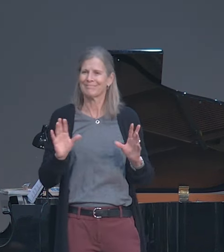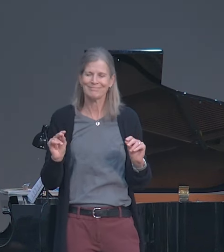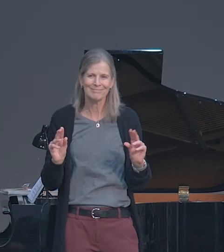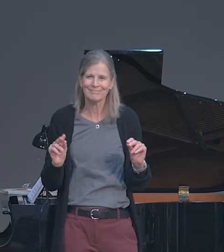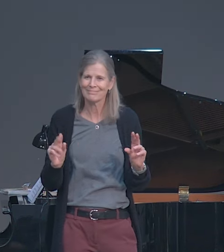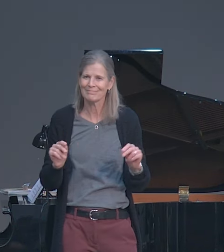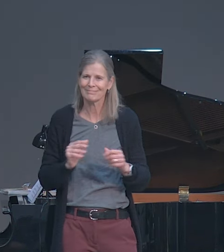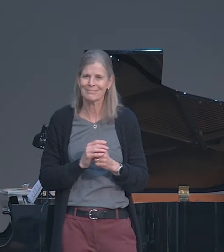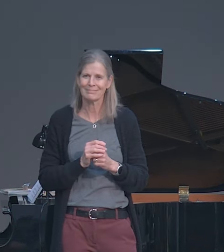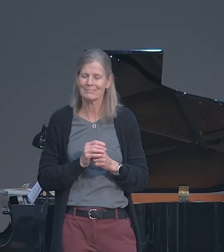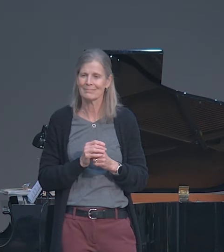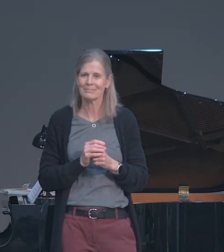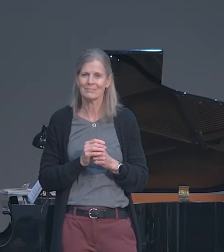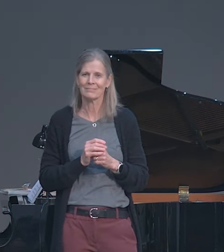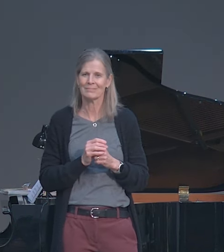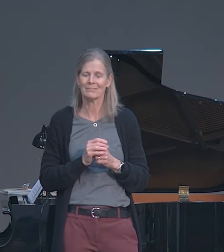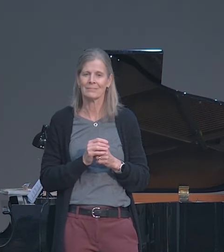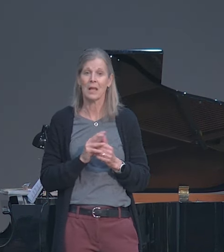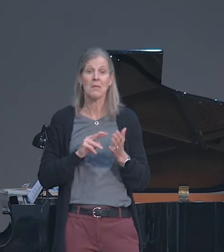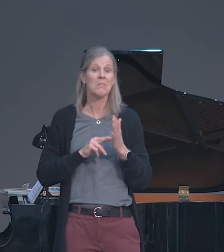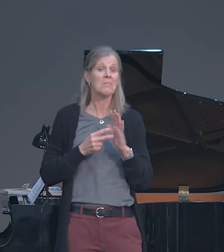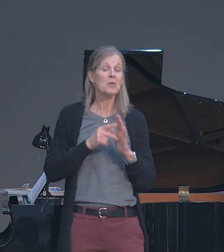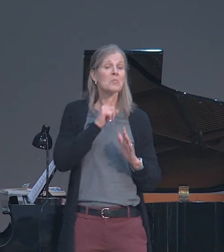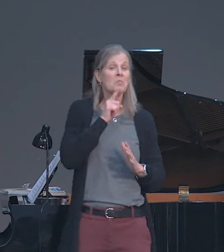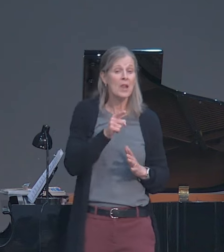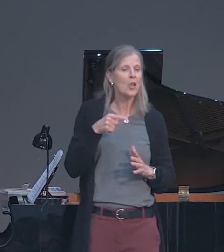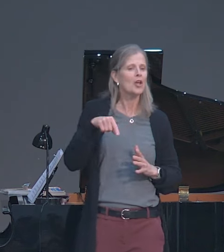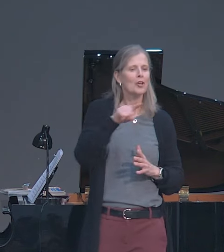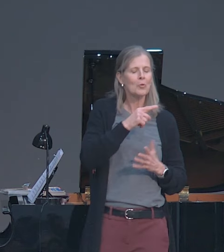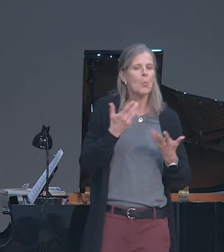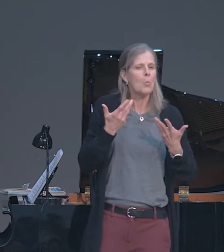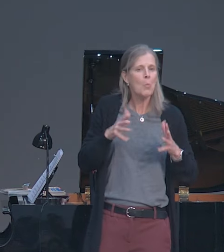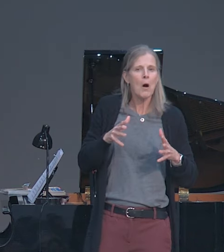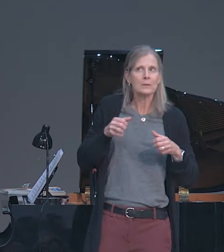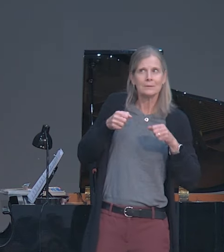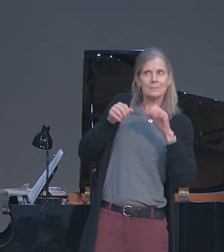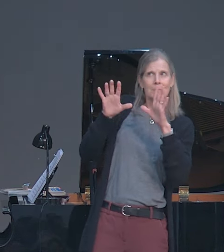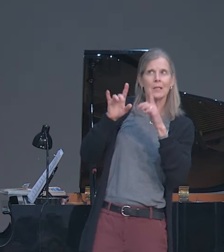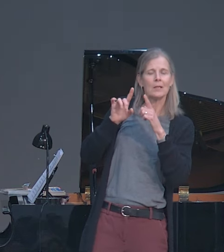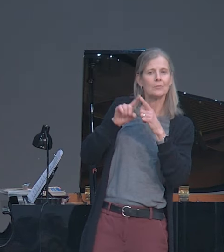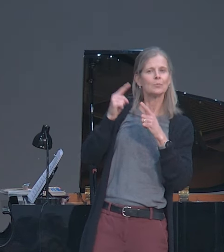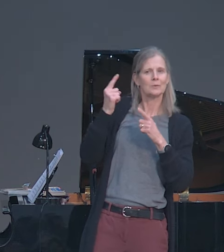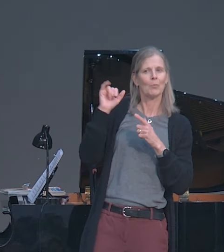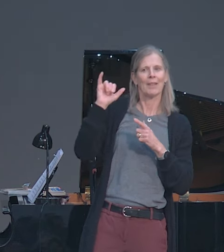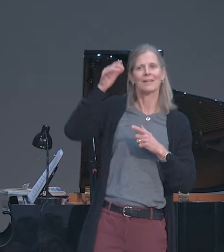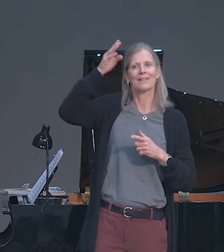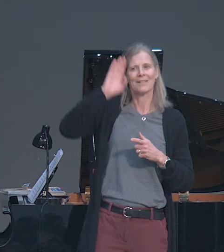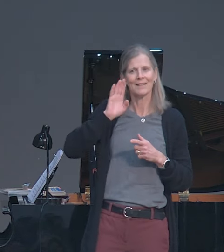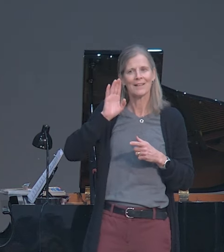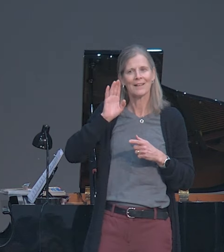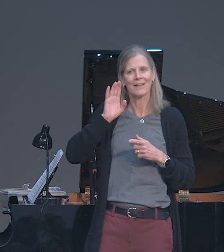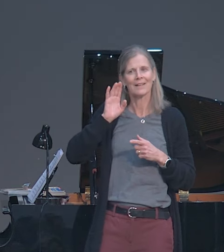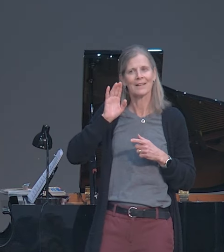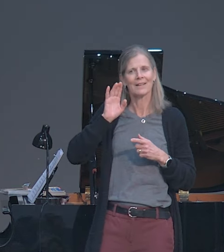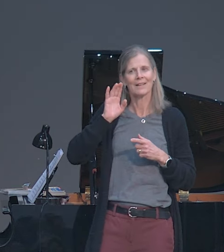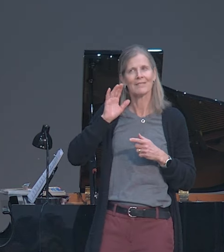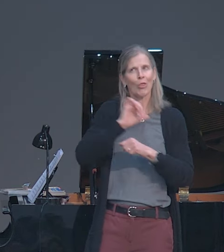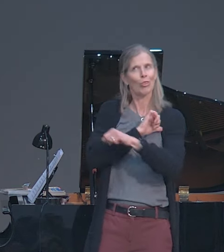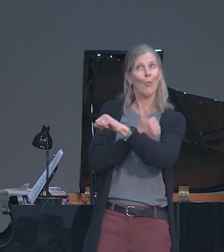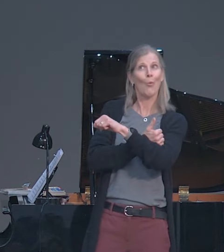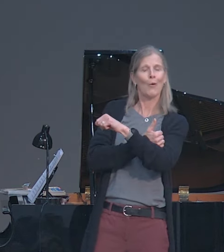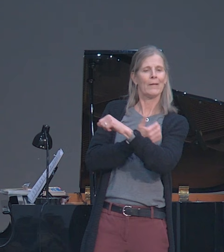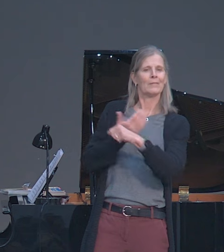I know what it is. You don't want to submit your life to someone like God to have authority over